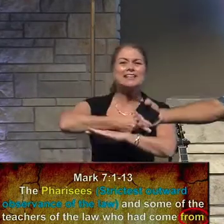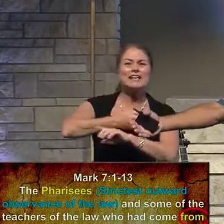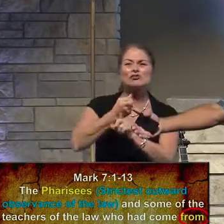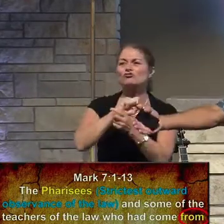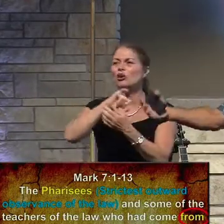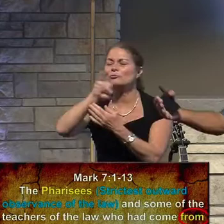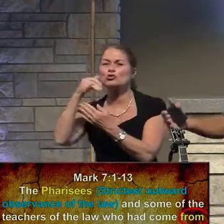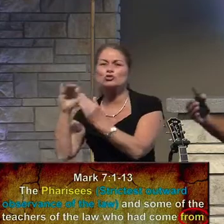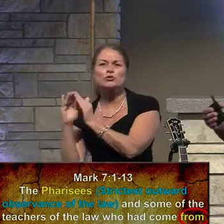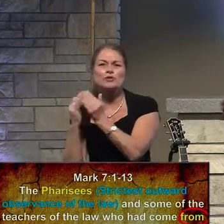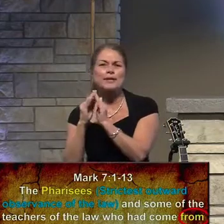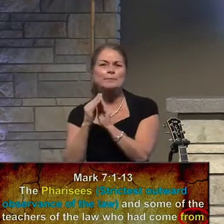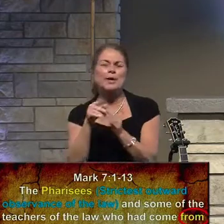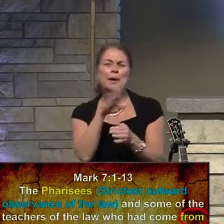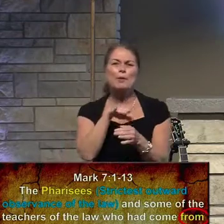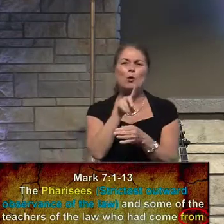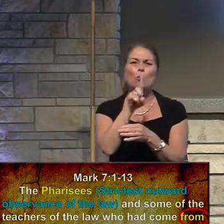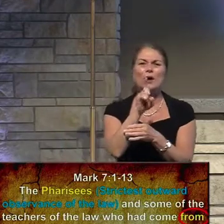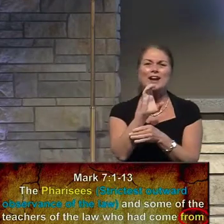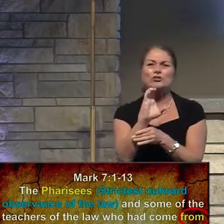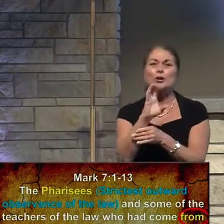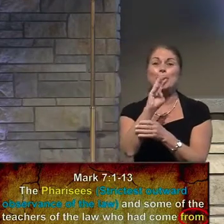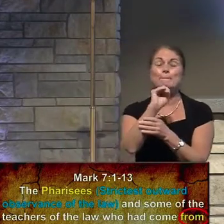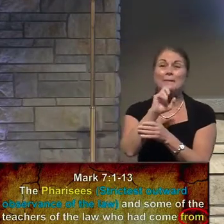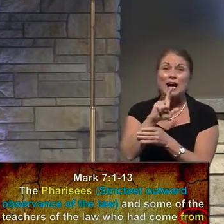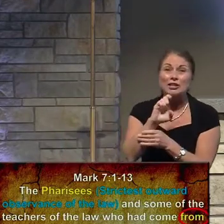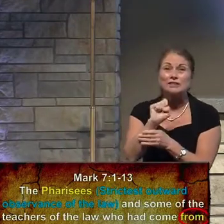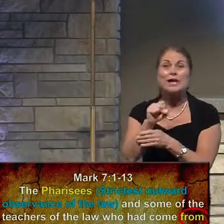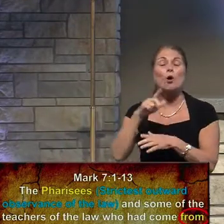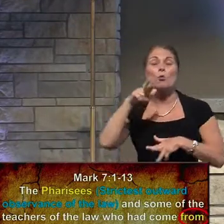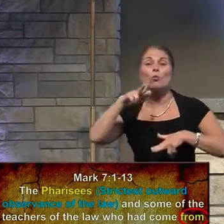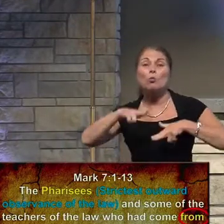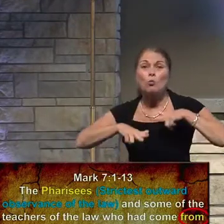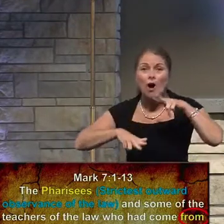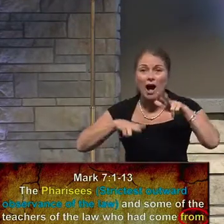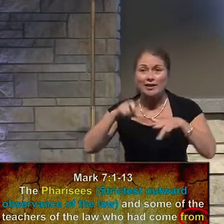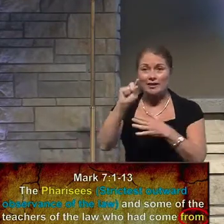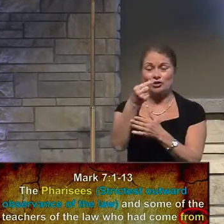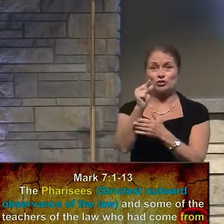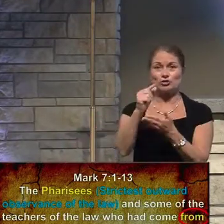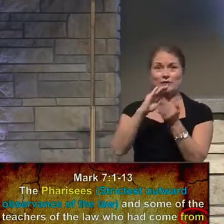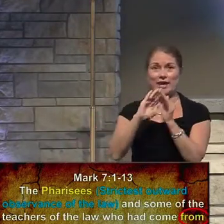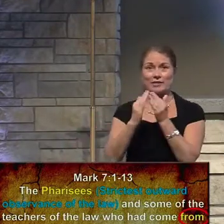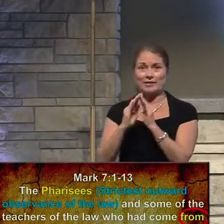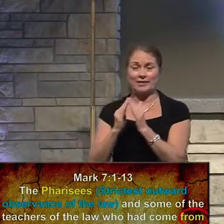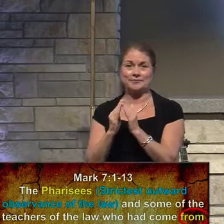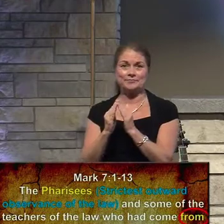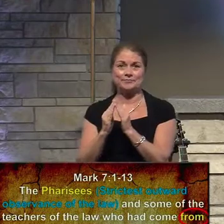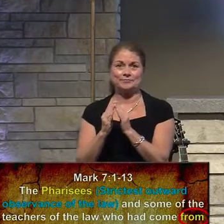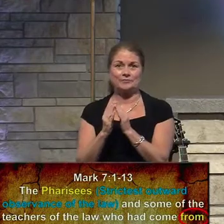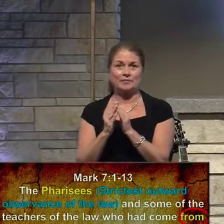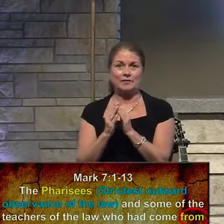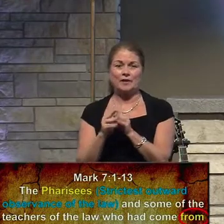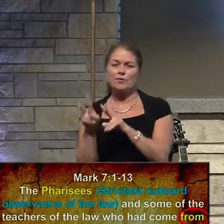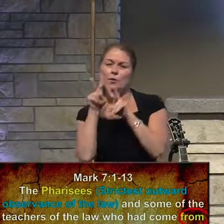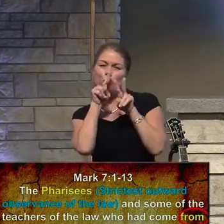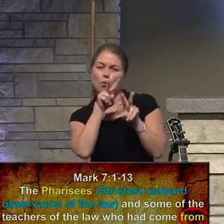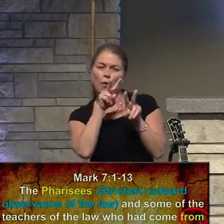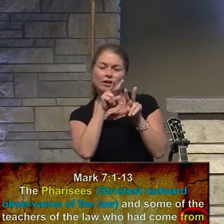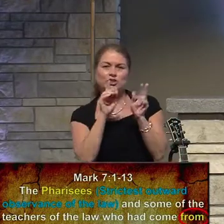from Jerusalem, some 100 miles on foot to Galilee. They were watching